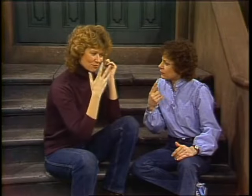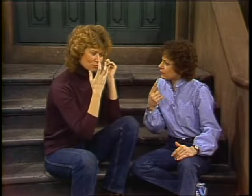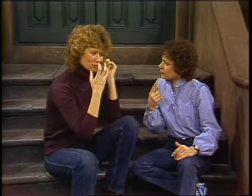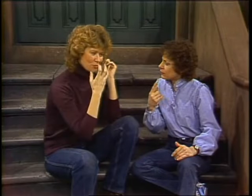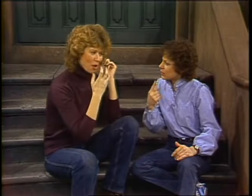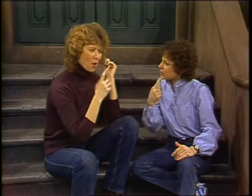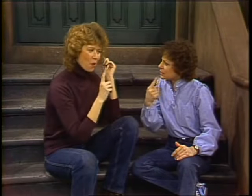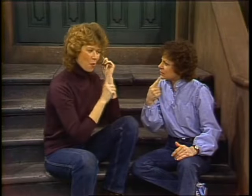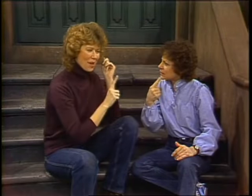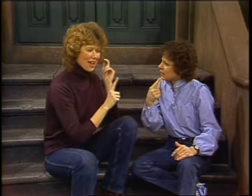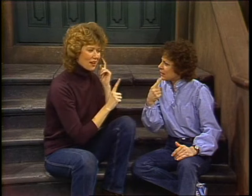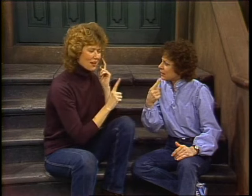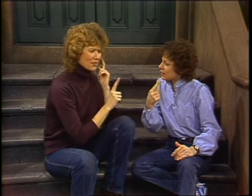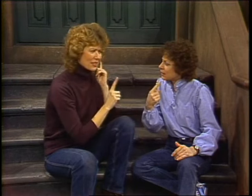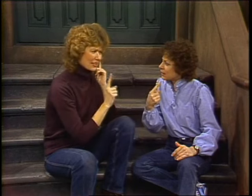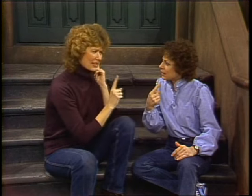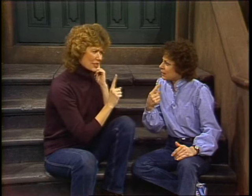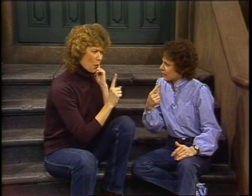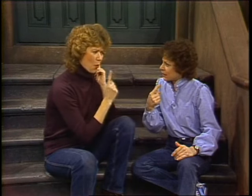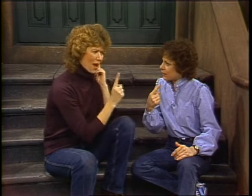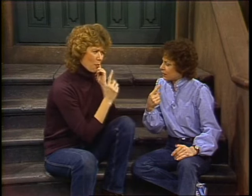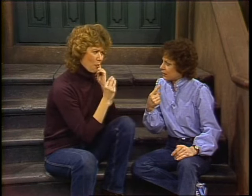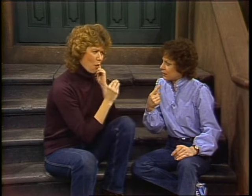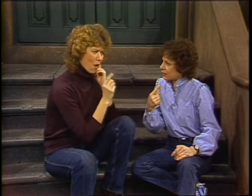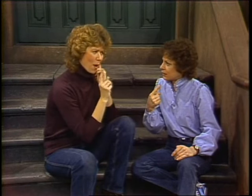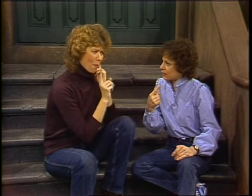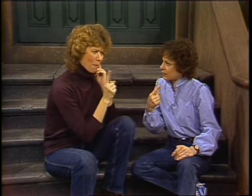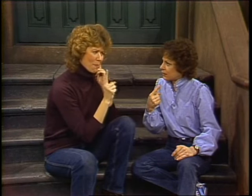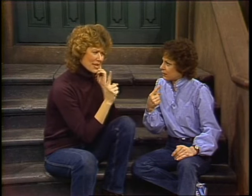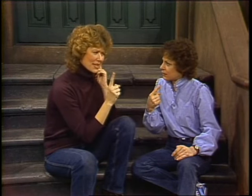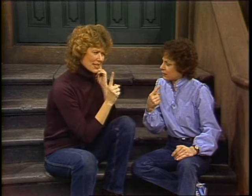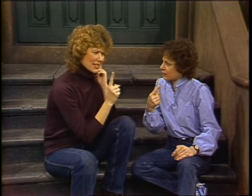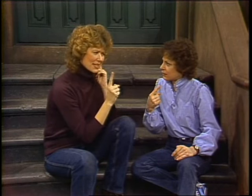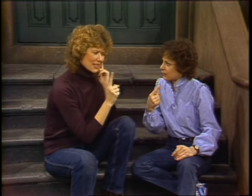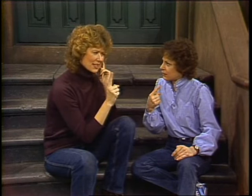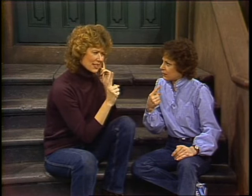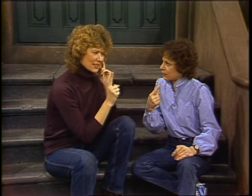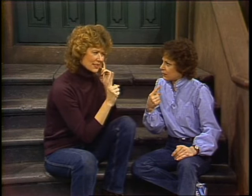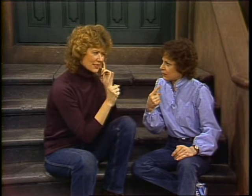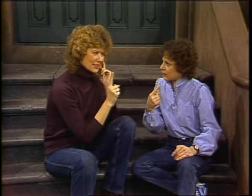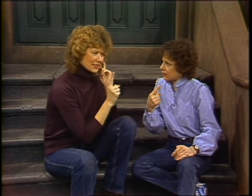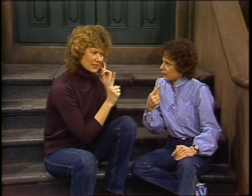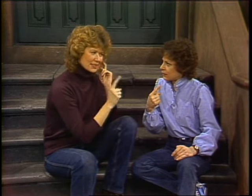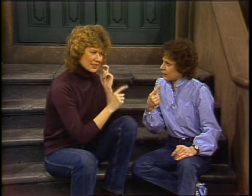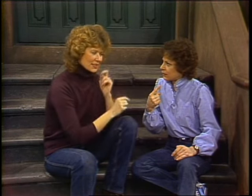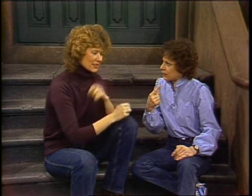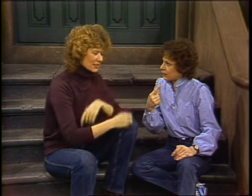Now, I'm going to do this to Linda. Boy, will I make her mad. But where is she? She's never here when I want